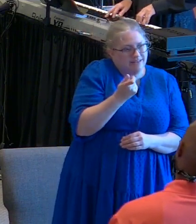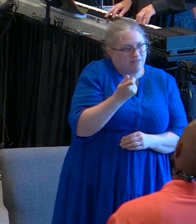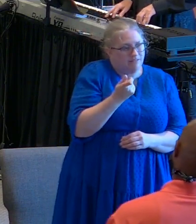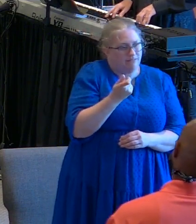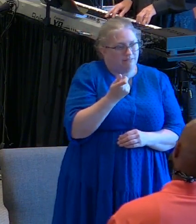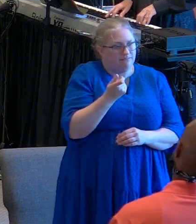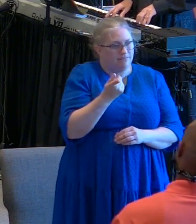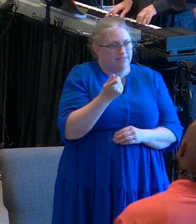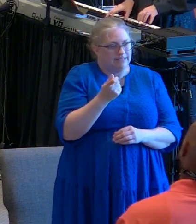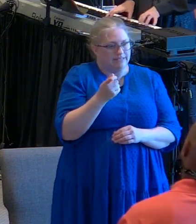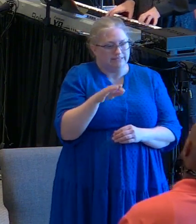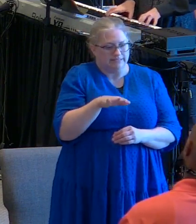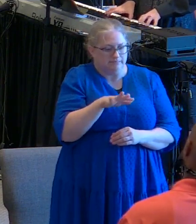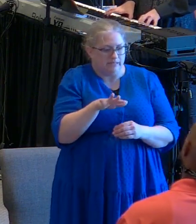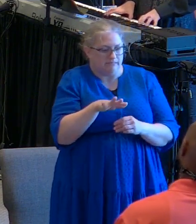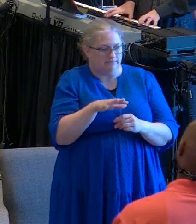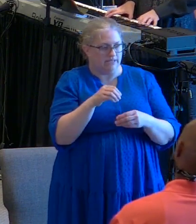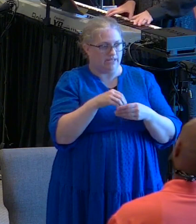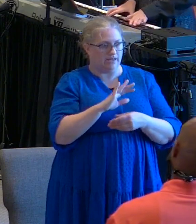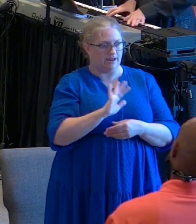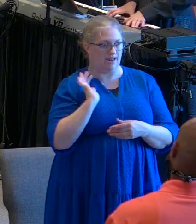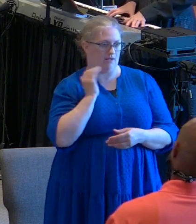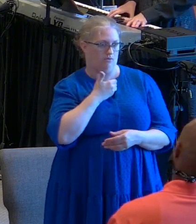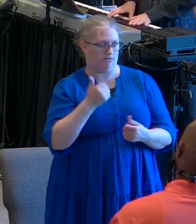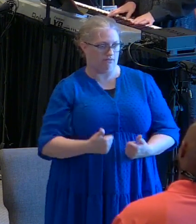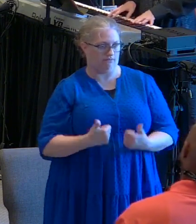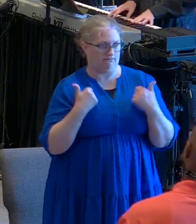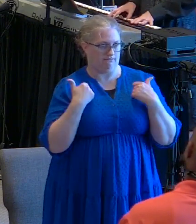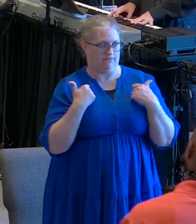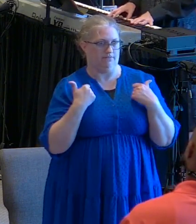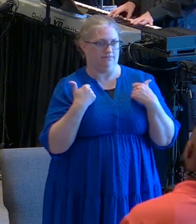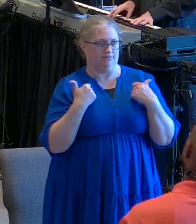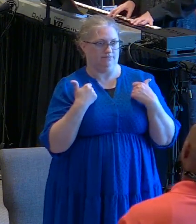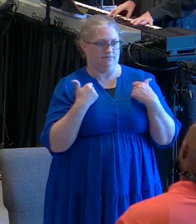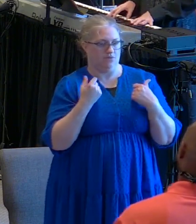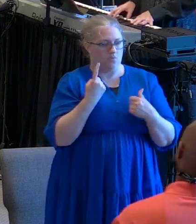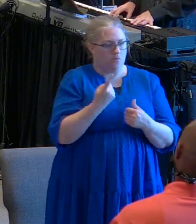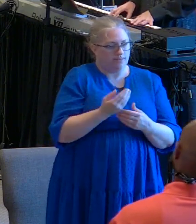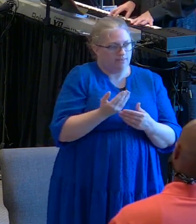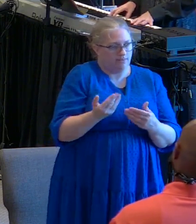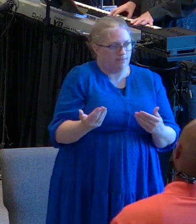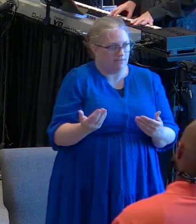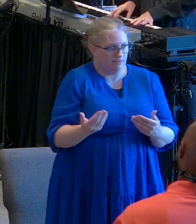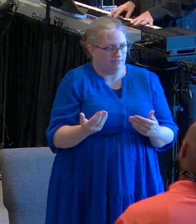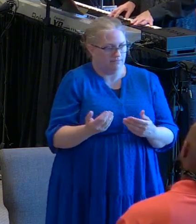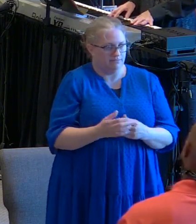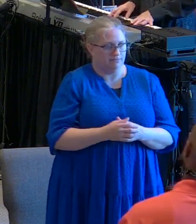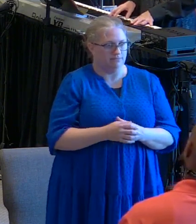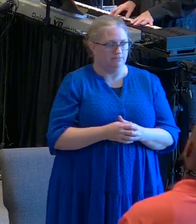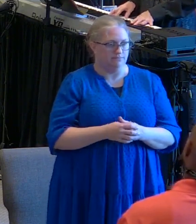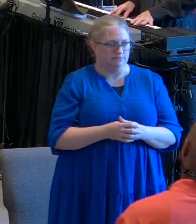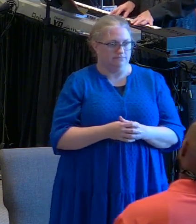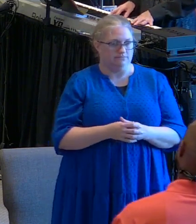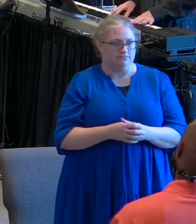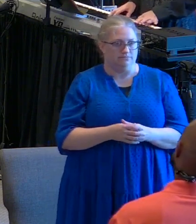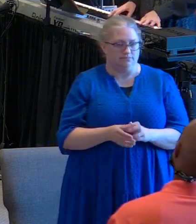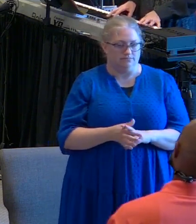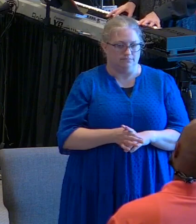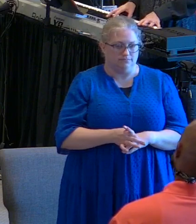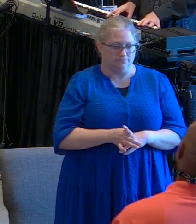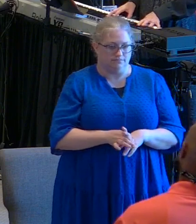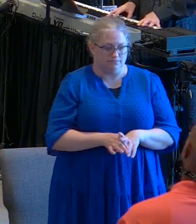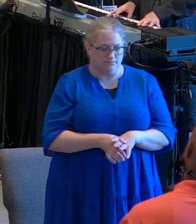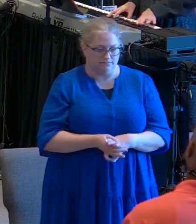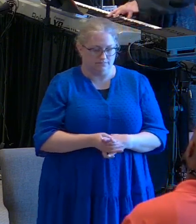Dios sabe que dentro de nuestro ser hay un lugar pequeñísimo que está siempre